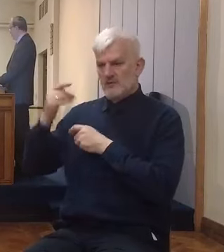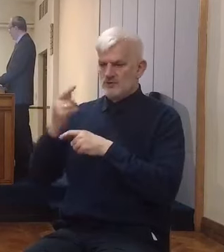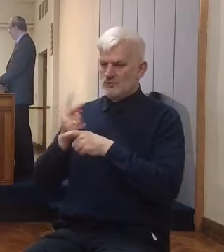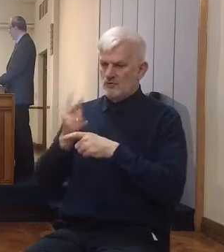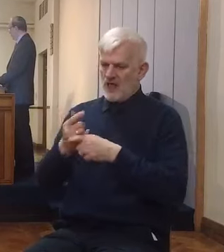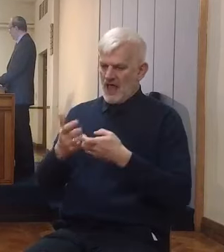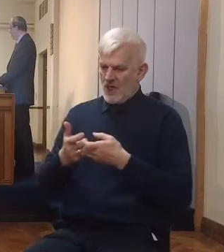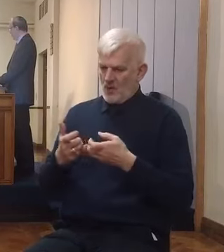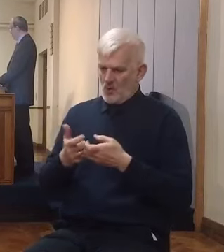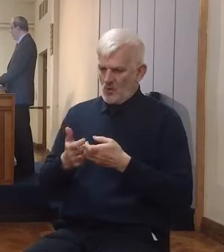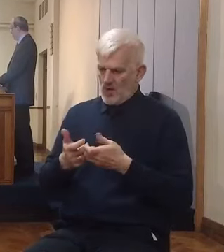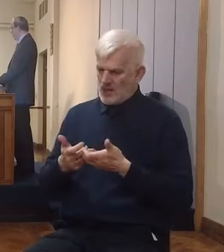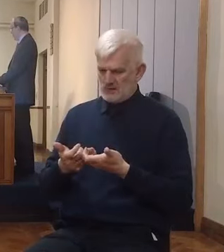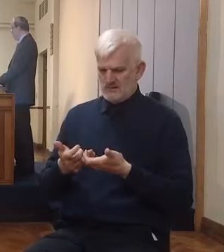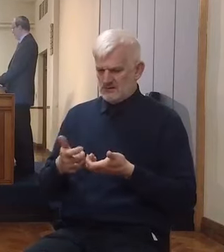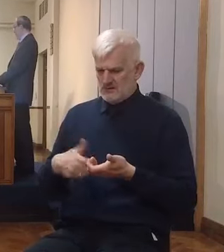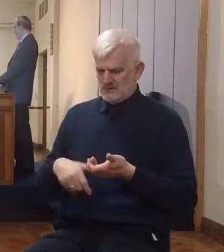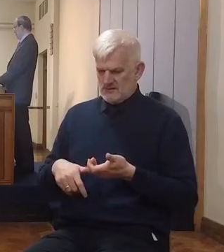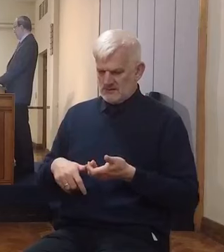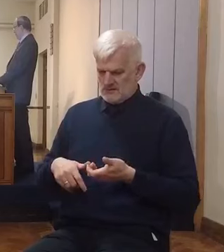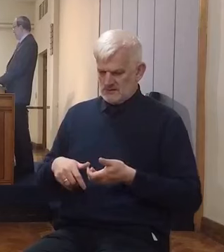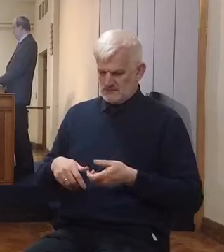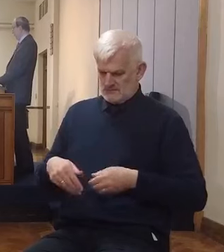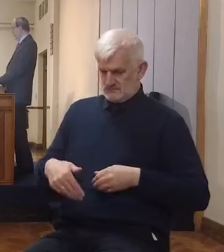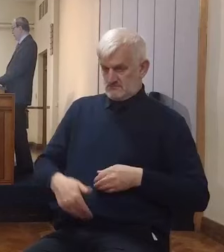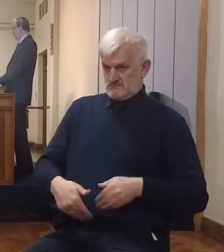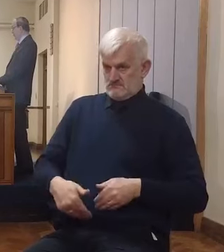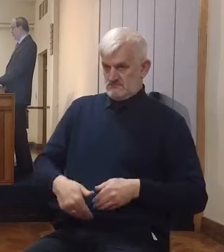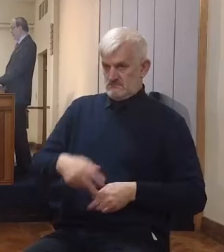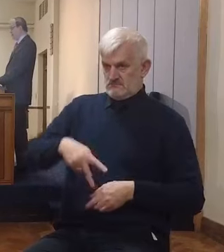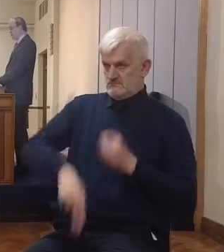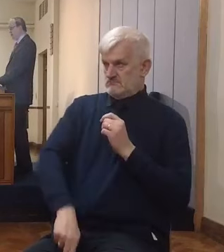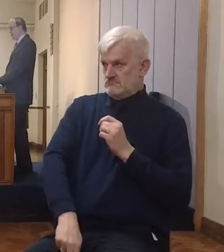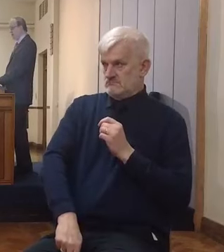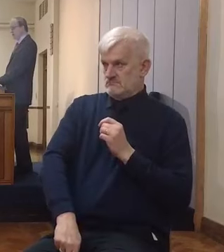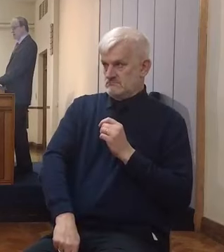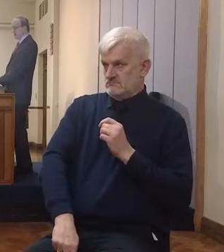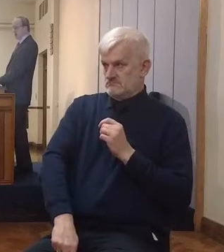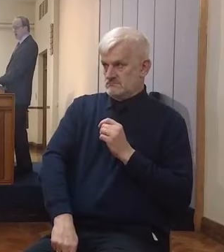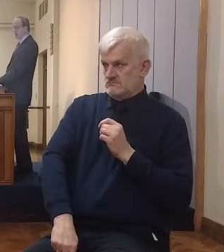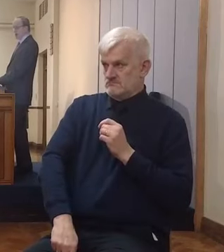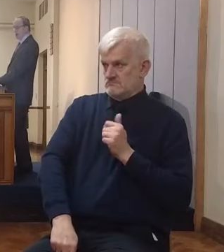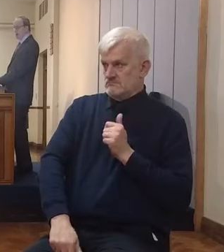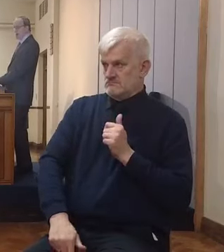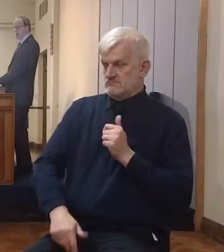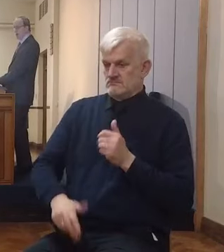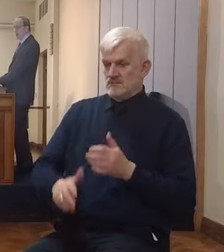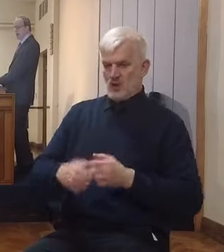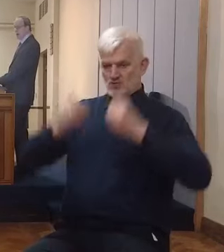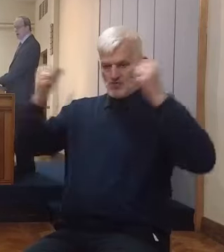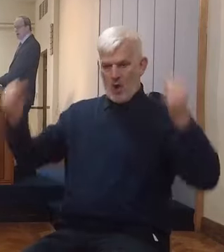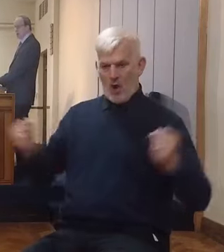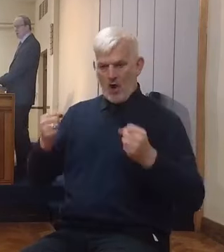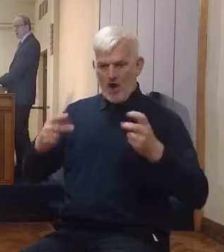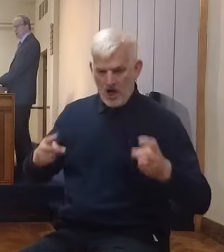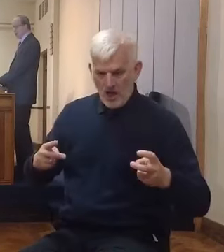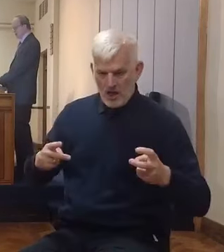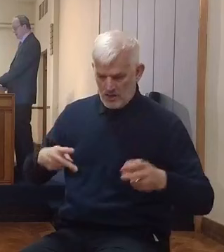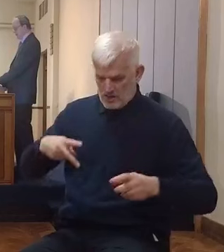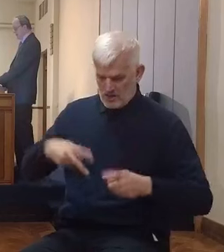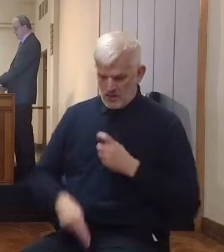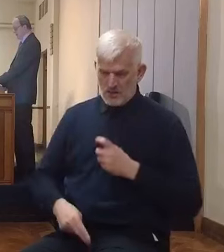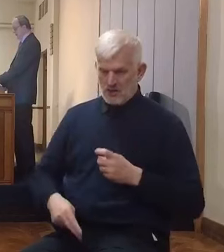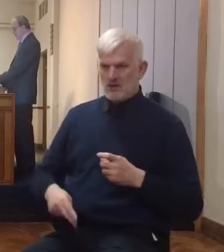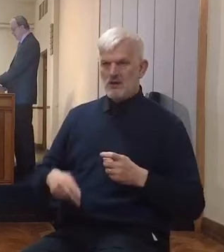the horse, so that these fierce, trained stallions were useless for warfare